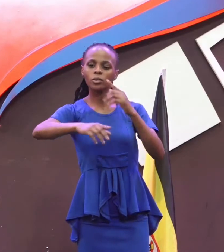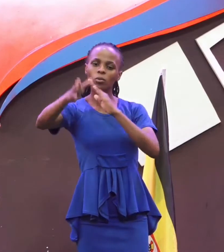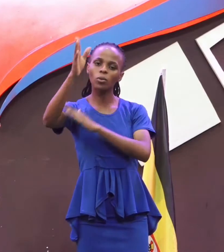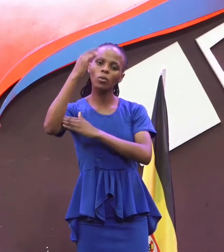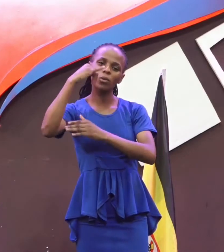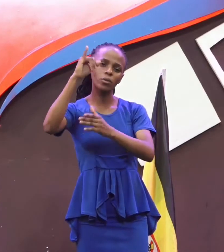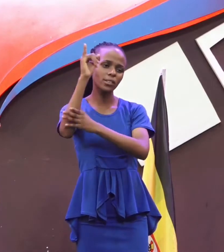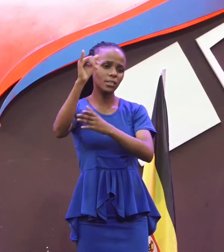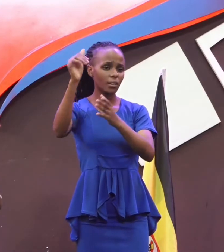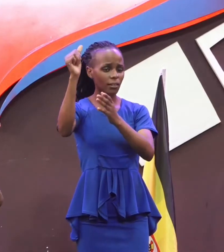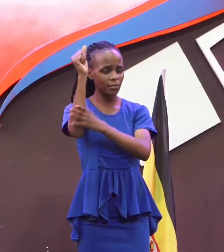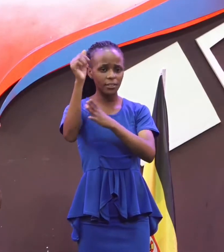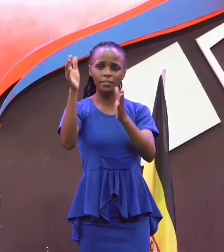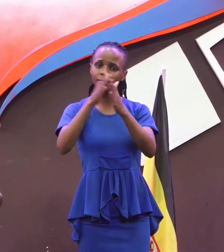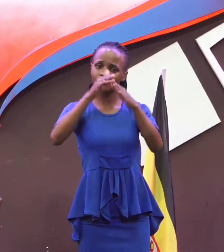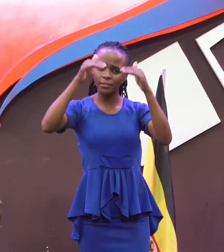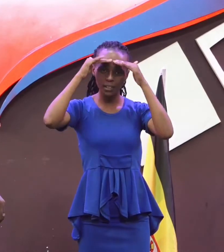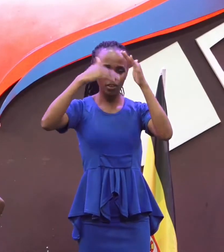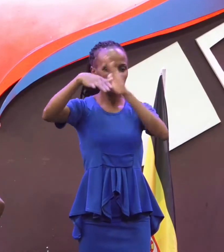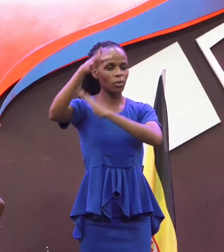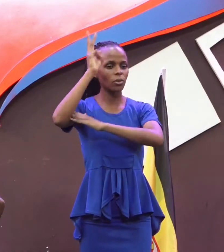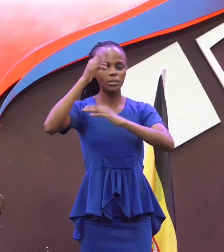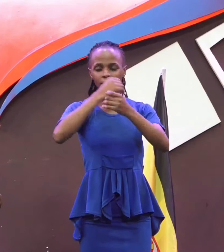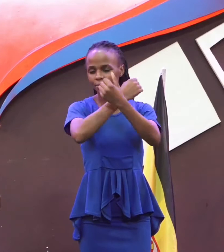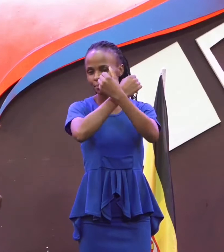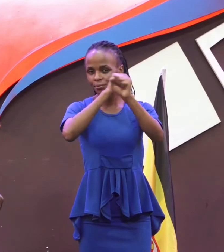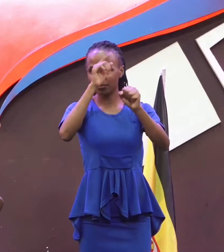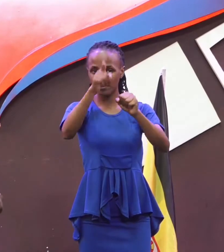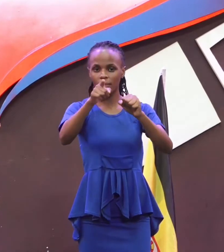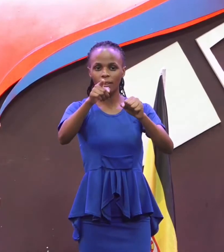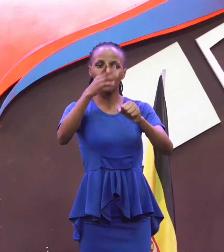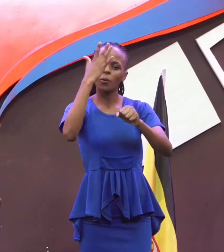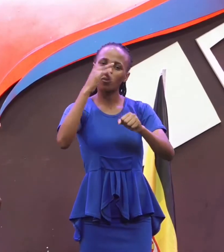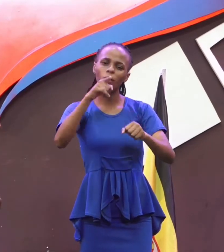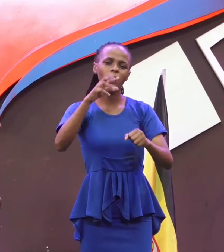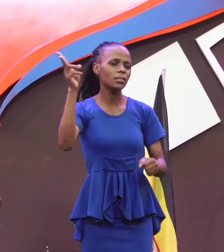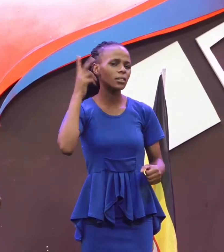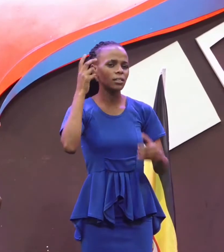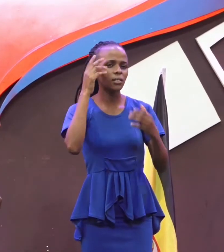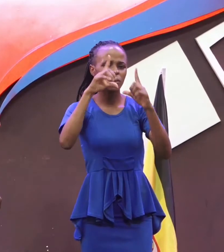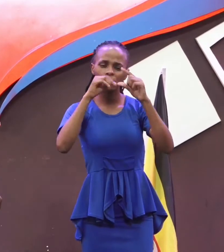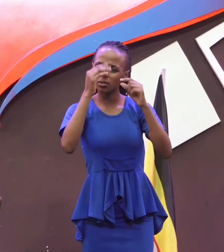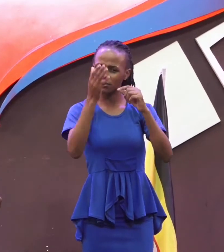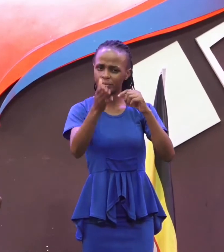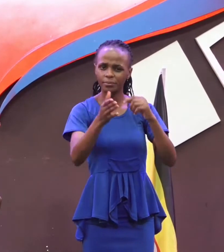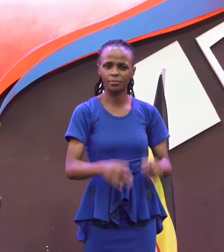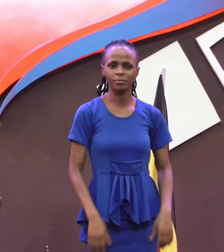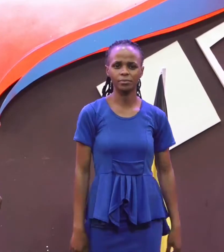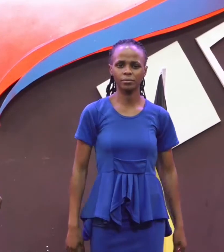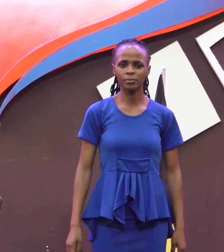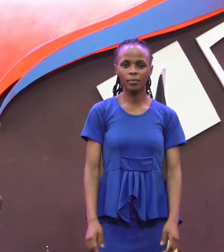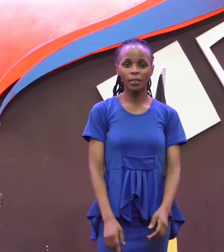run unto the Lord of Abraham, Isaac, and Jacob. The Lord will save you. Why have you heard this?